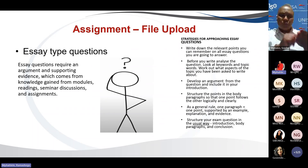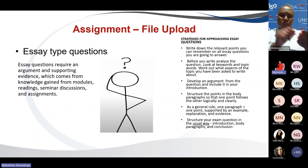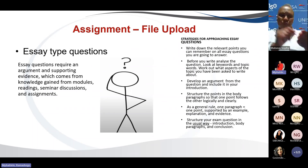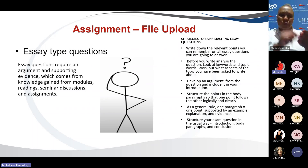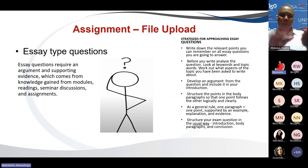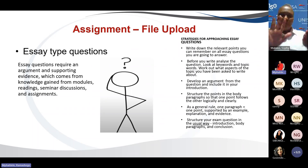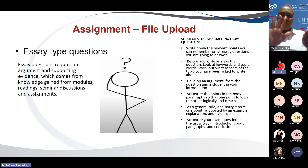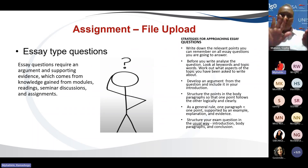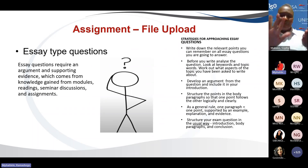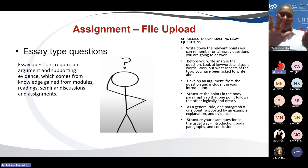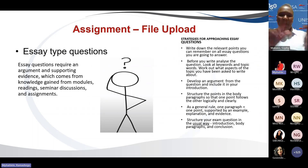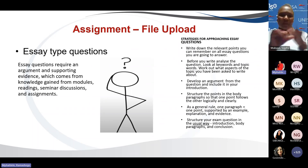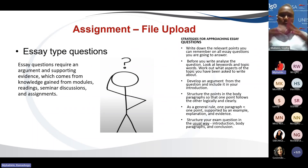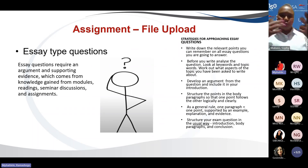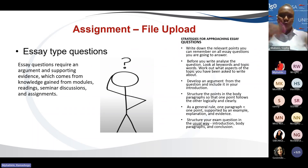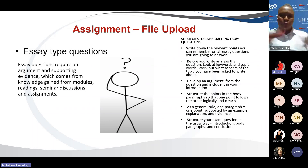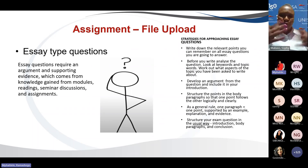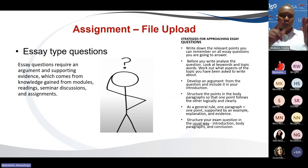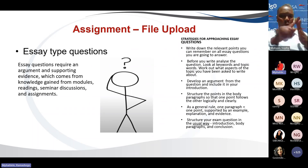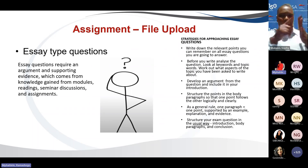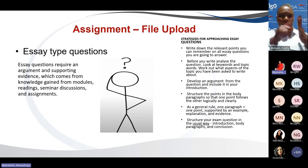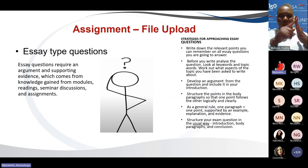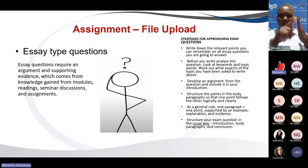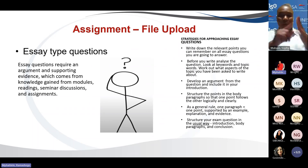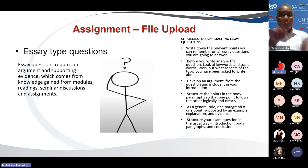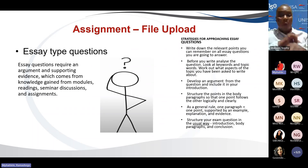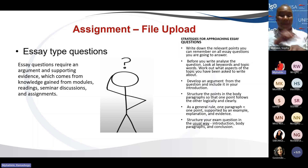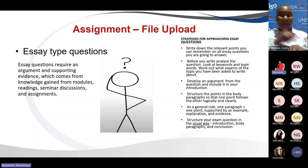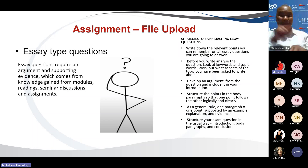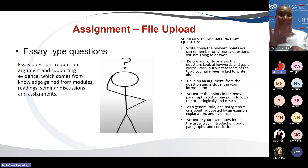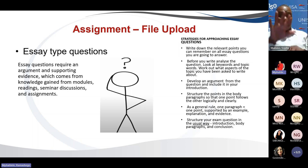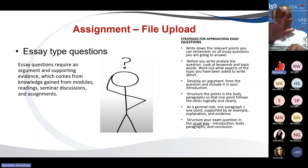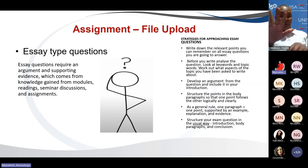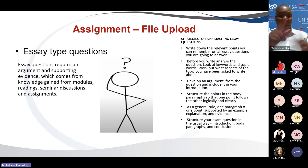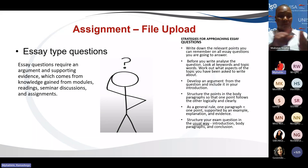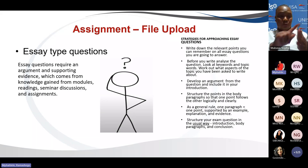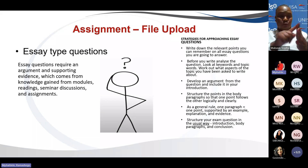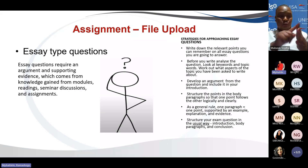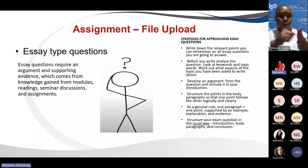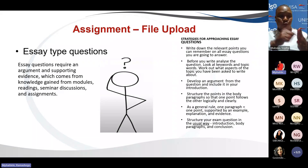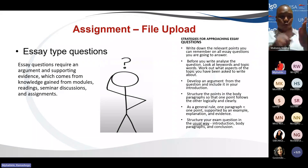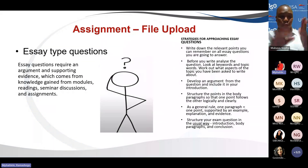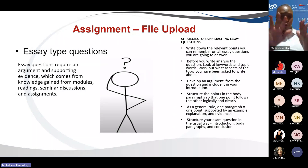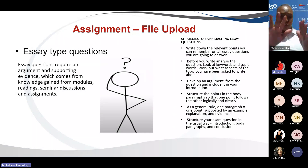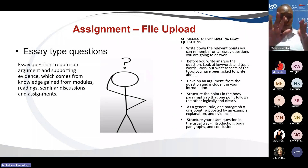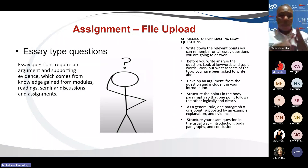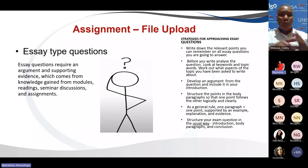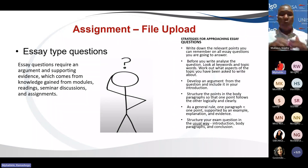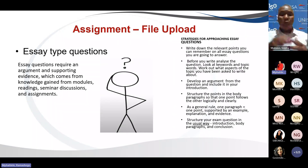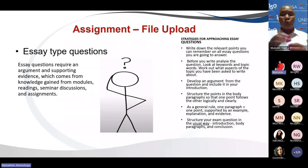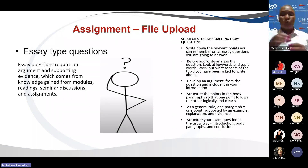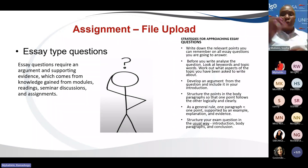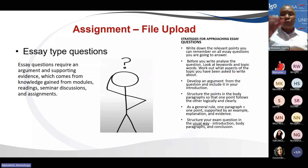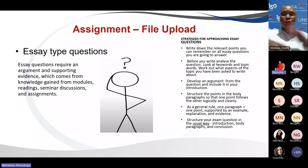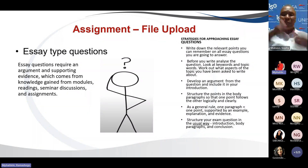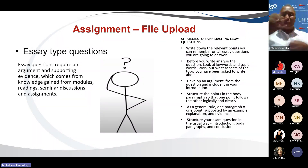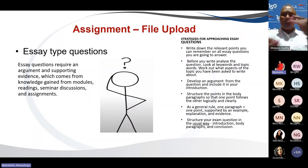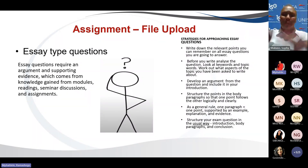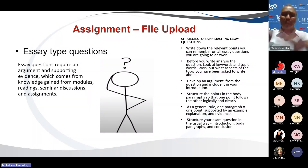5 relevant points, because now those points, when you are going to elaborate on them,